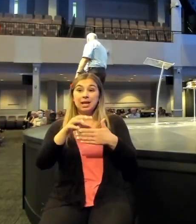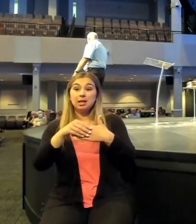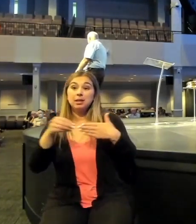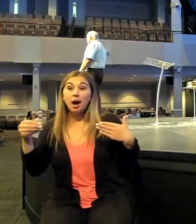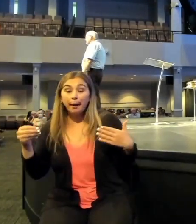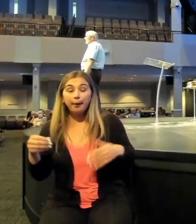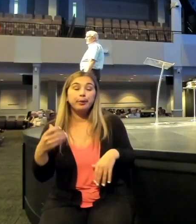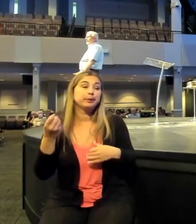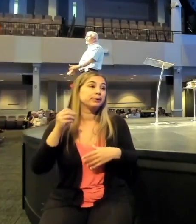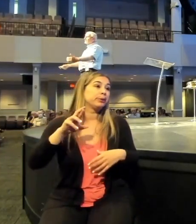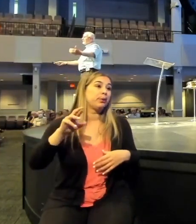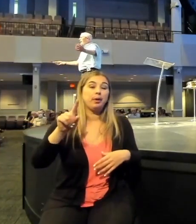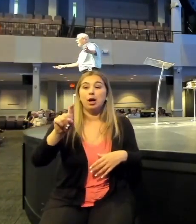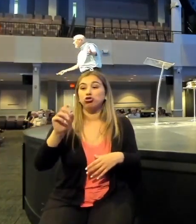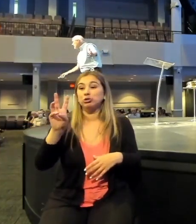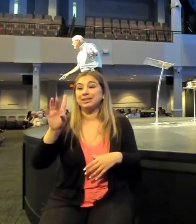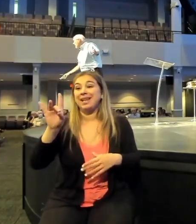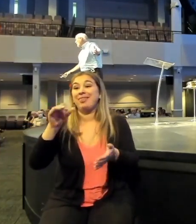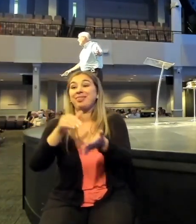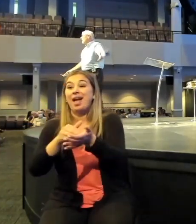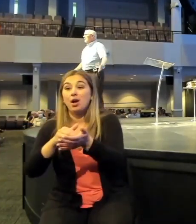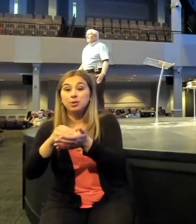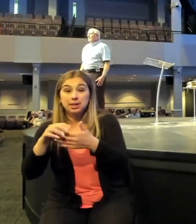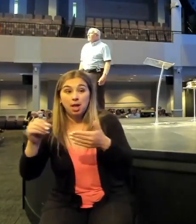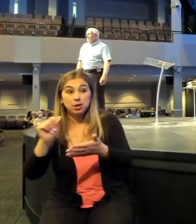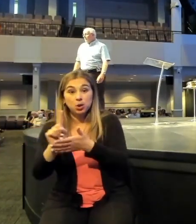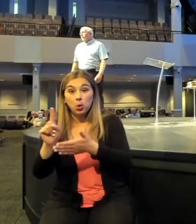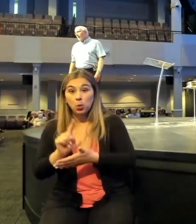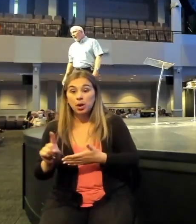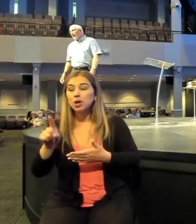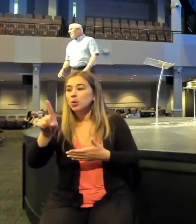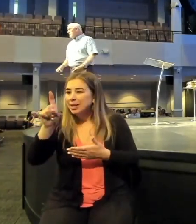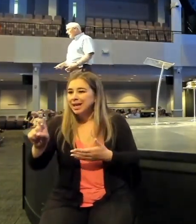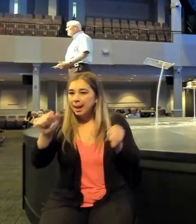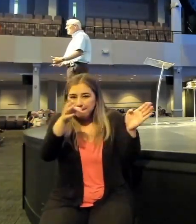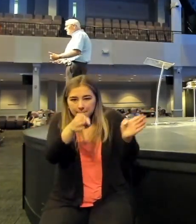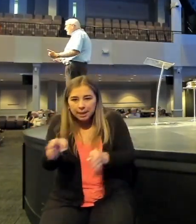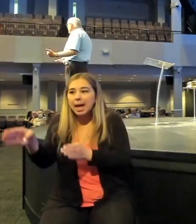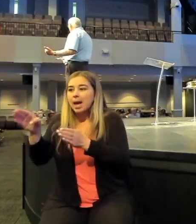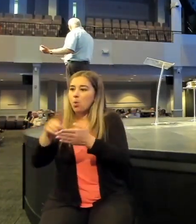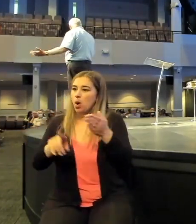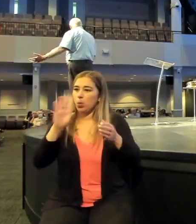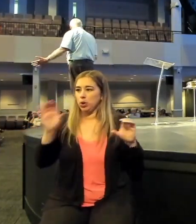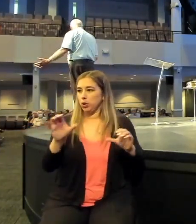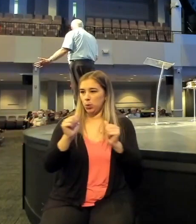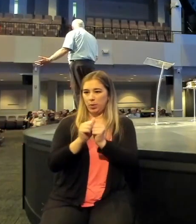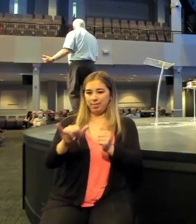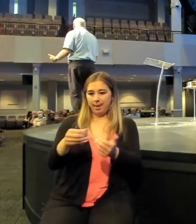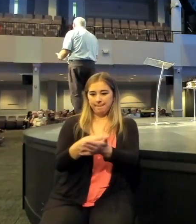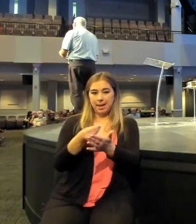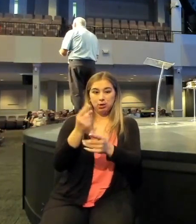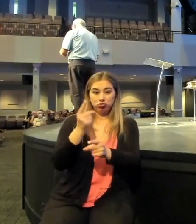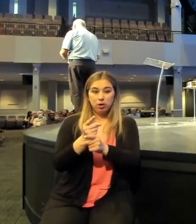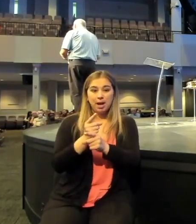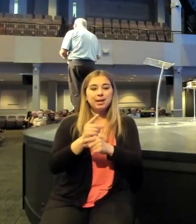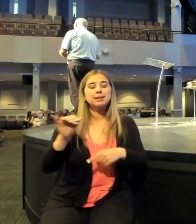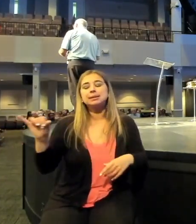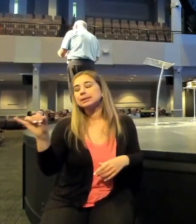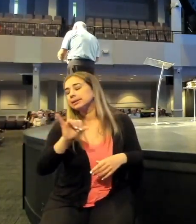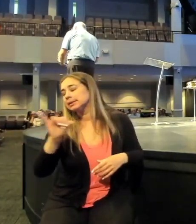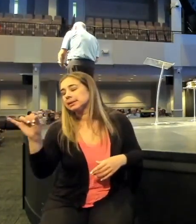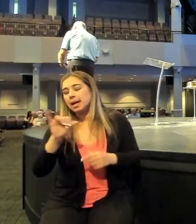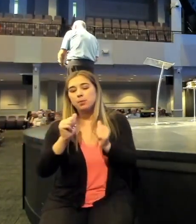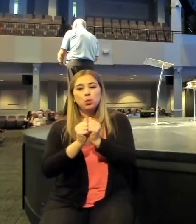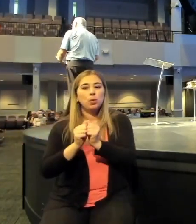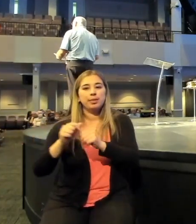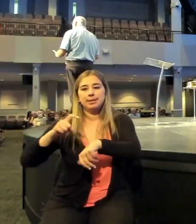$168 or $168,000 every week, you would need a plan as to what you would do with it, right? Okay. On the same way, God